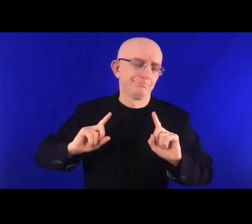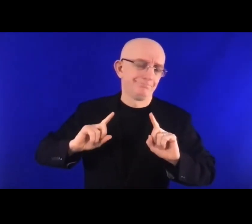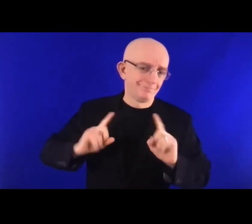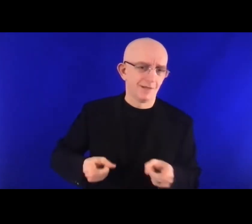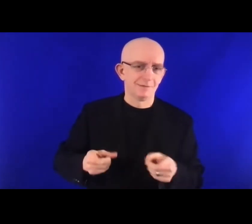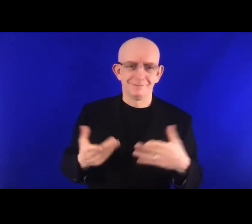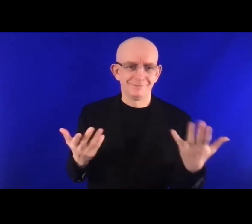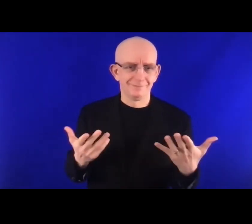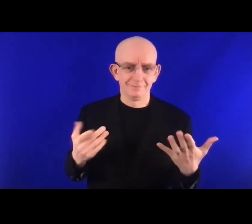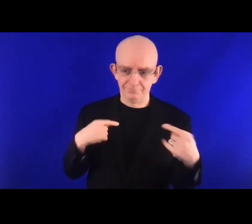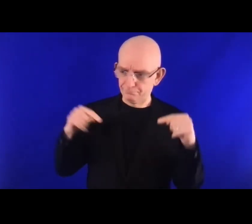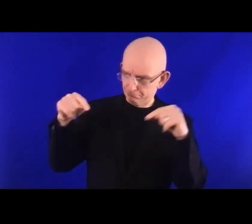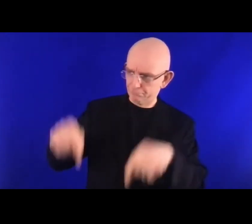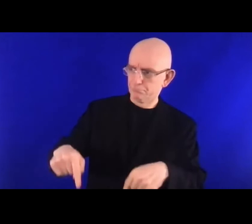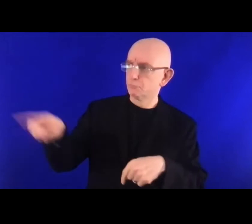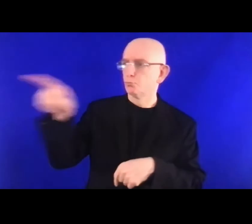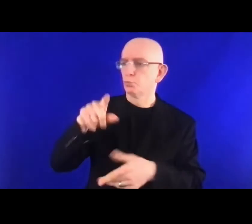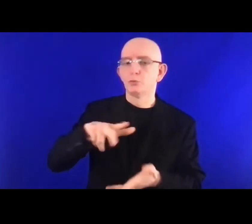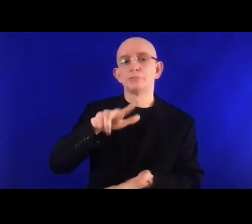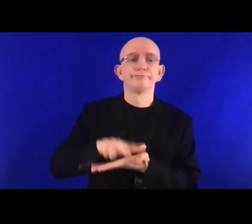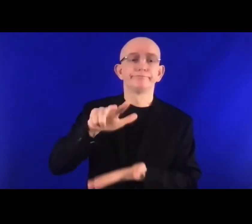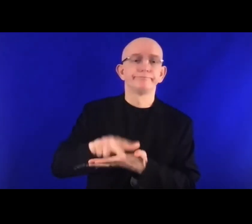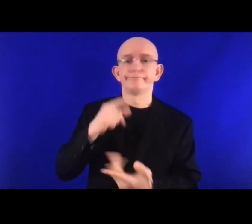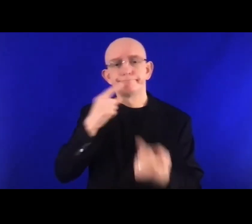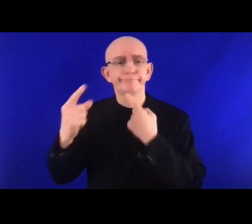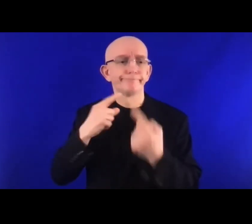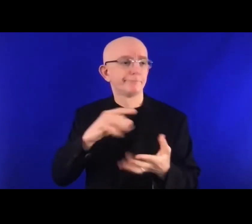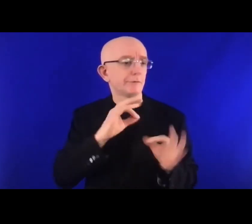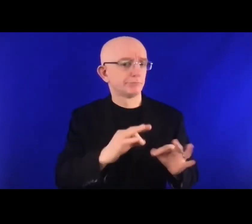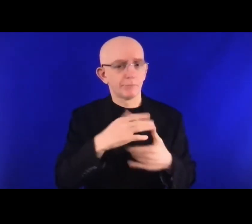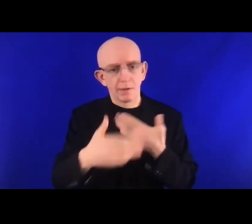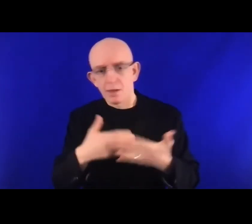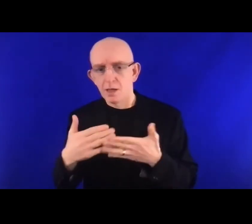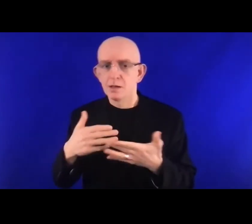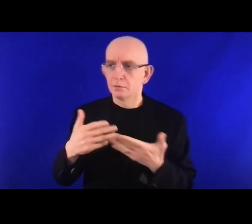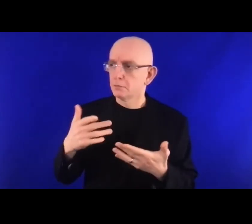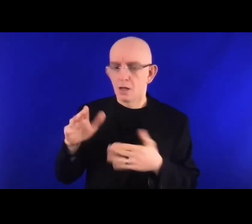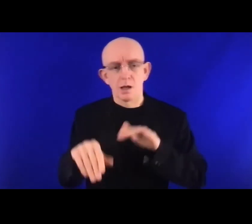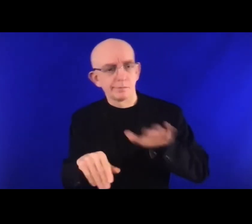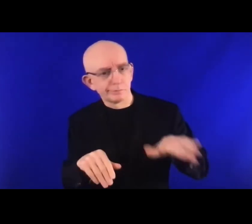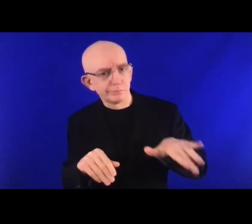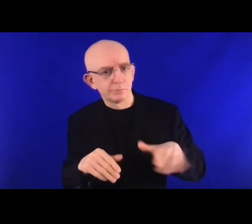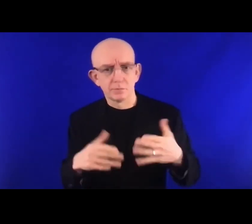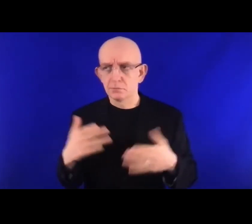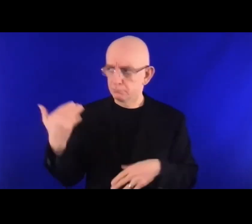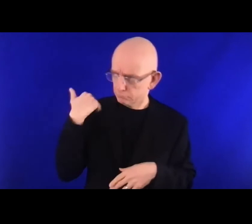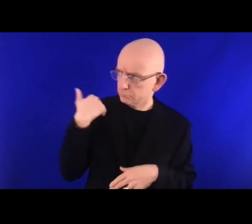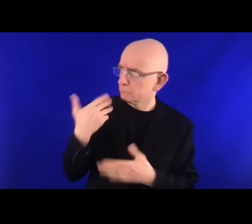also should ask us what we actually want, what do we actually need in order to